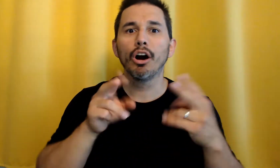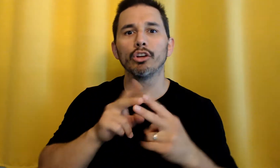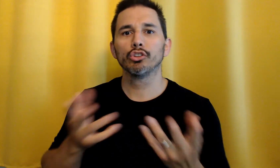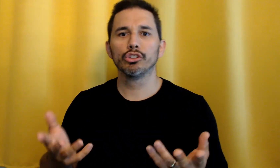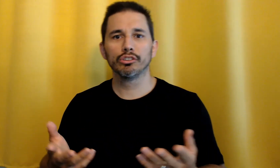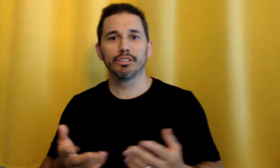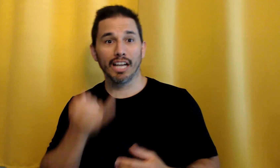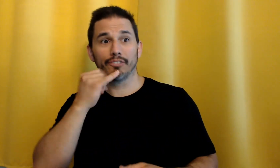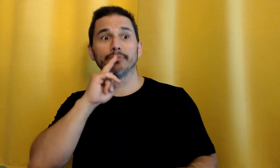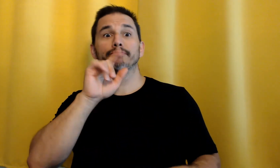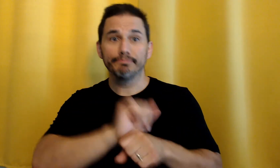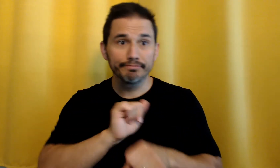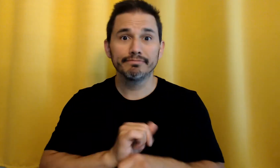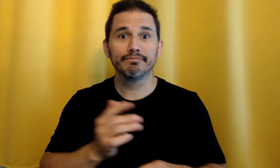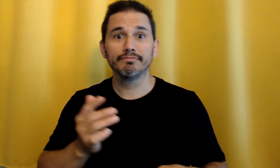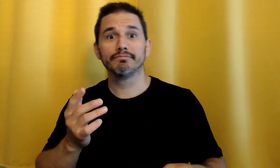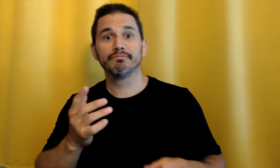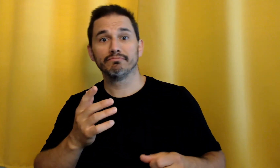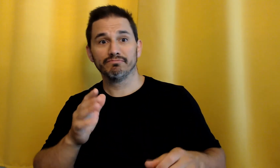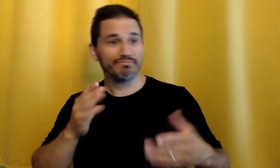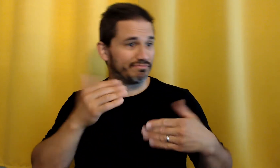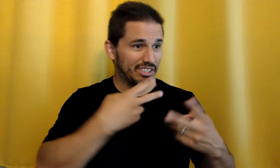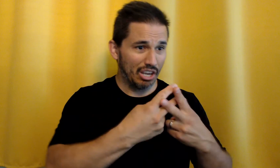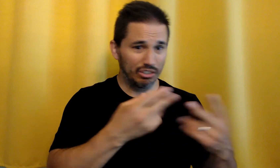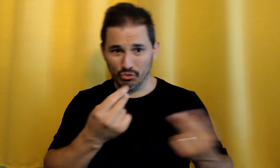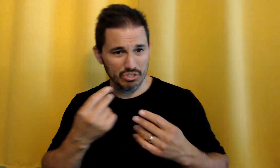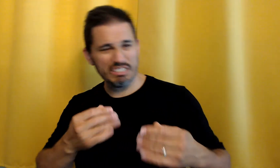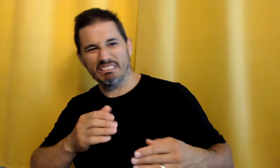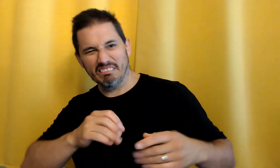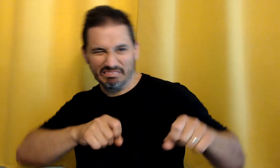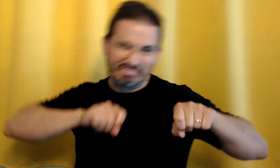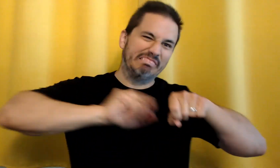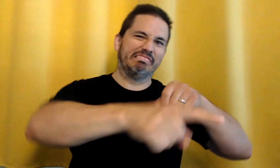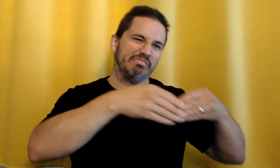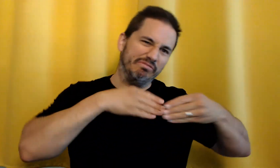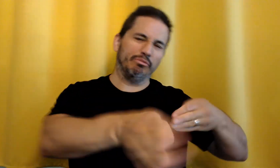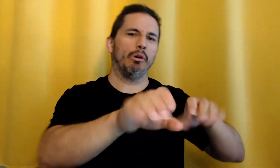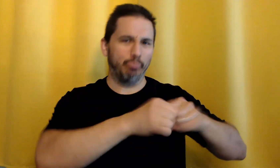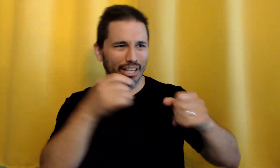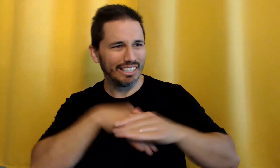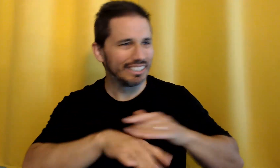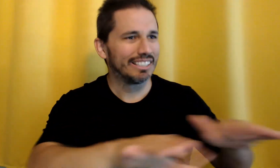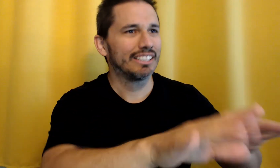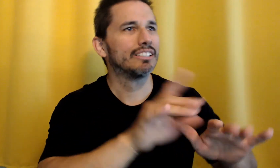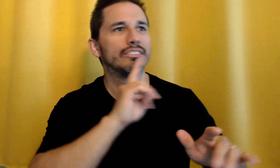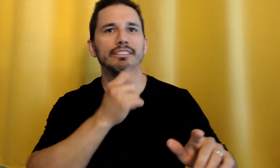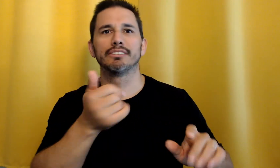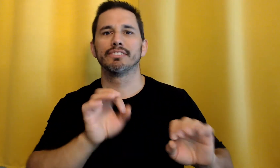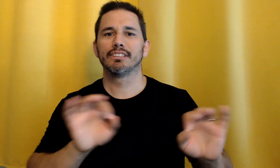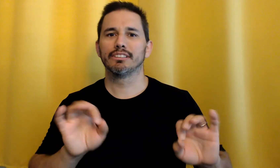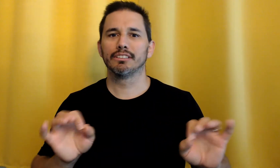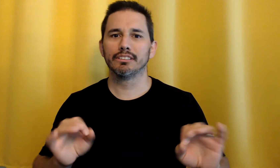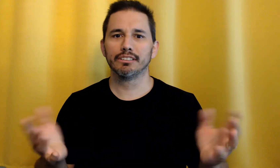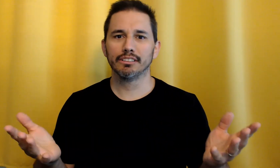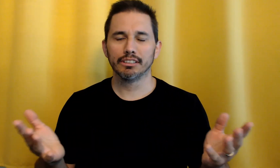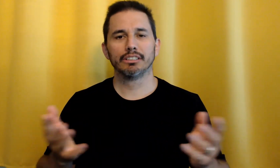might just be a false alarm, or there may actually be a fire in your house. If you didn't have this, they might have to try to deal with breaking